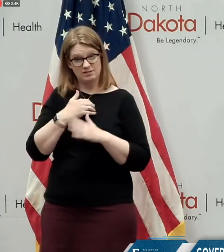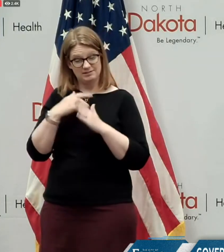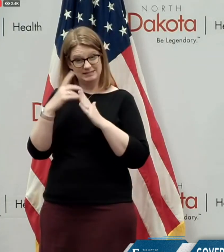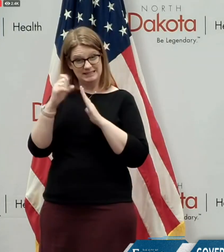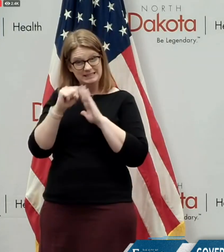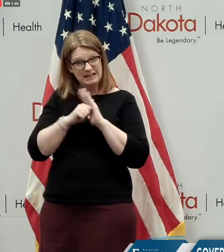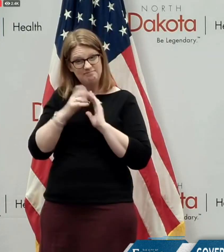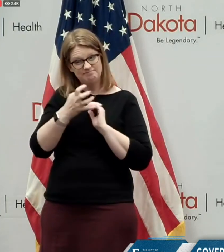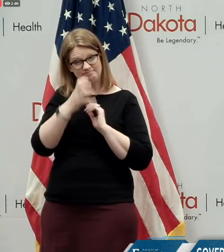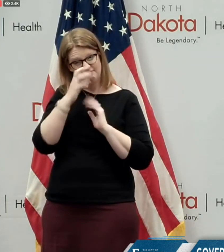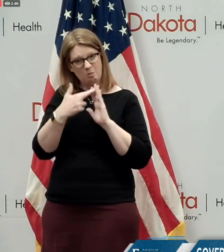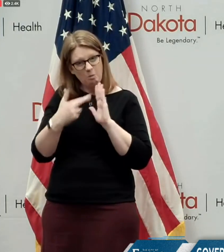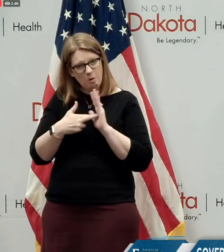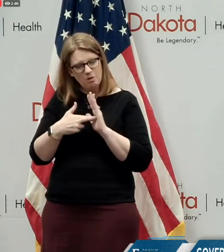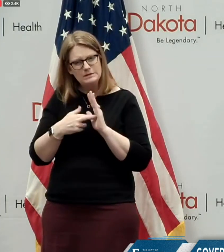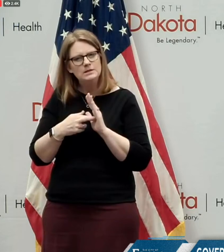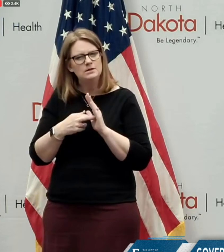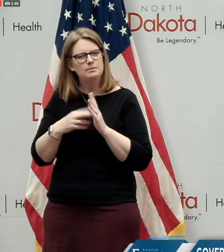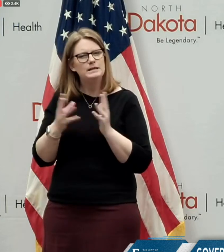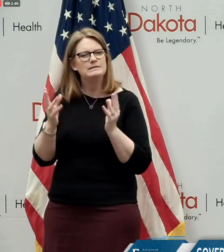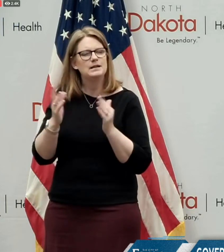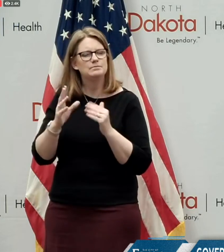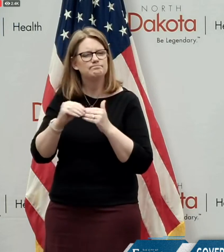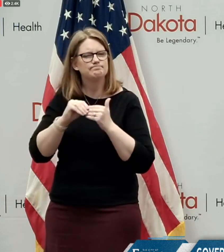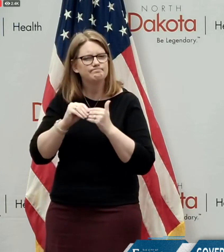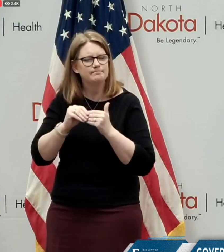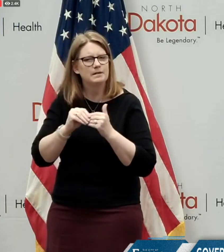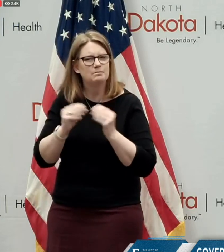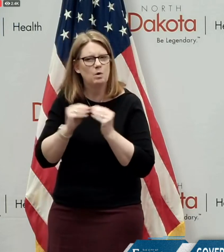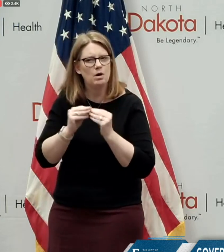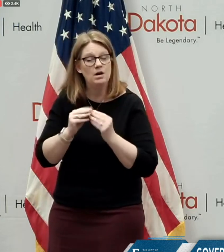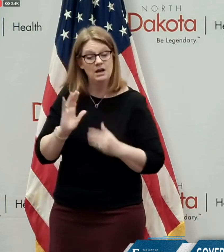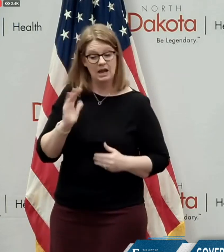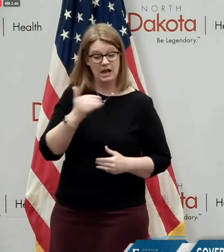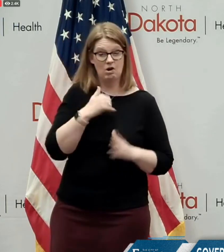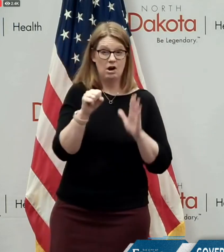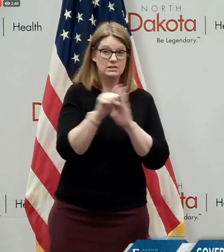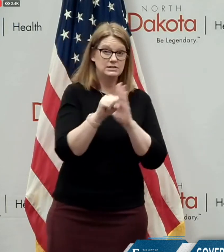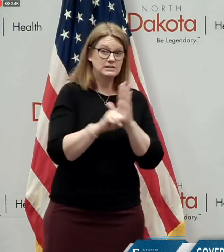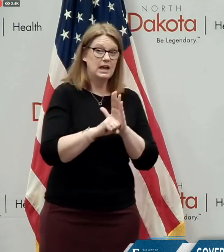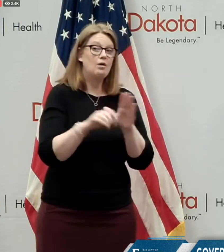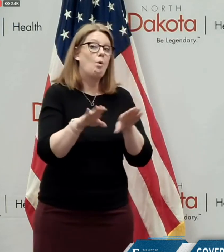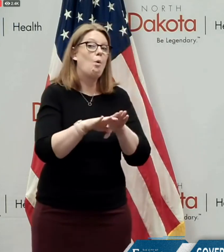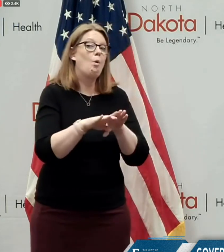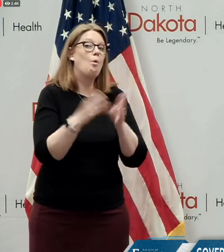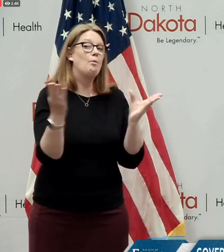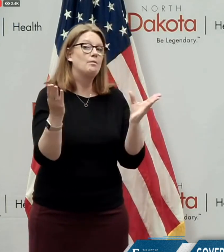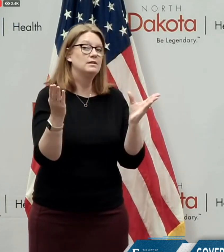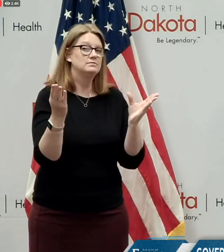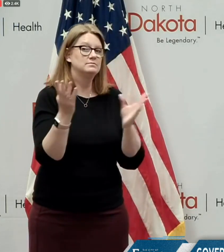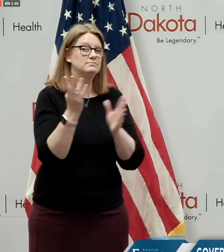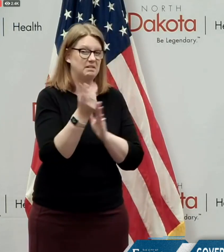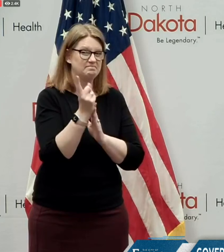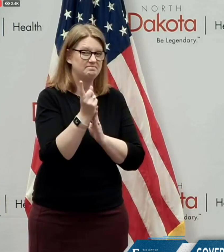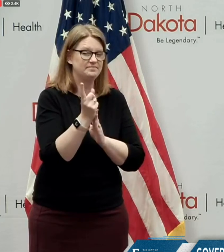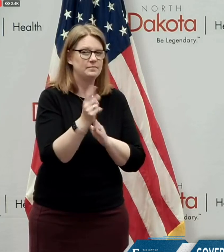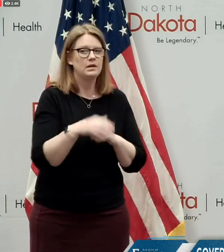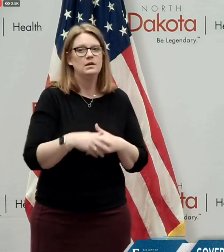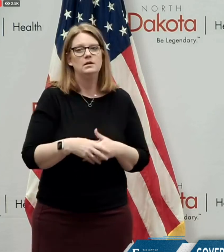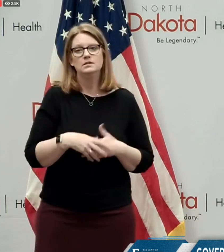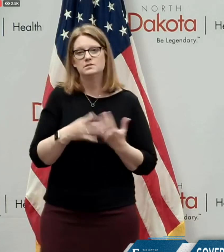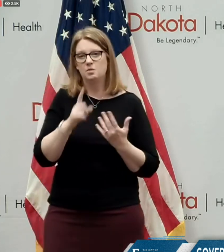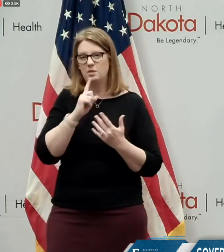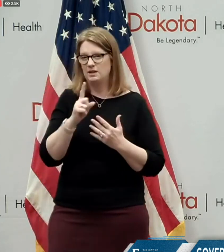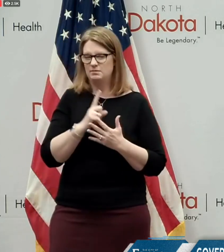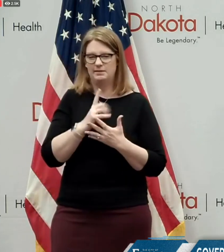leader in lifting restrictions sooner than others. And so we've been leading on both going in and coming